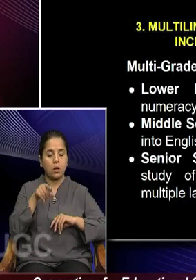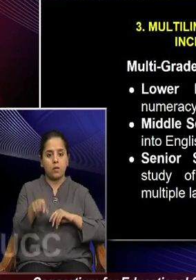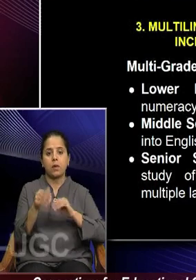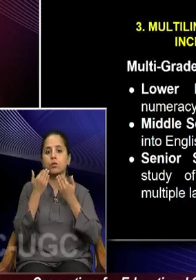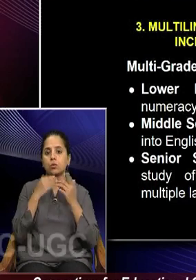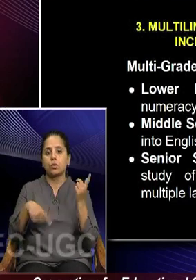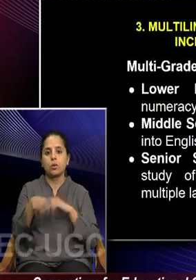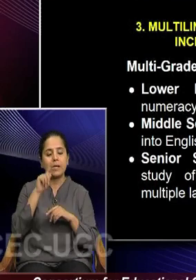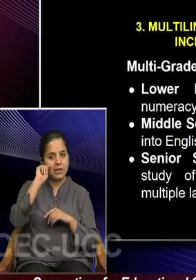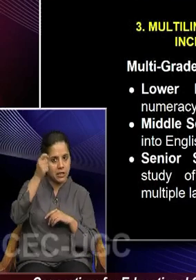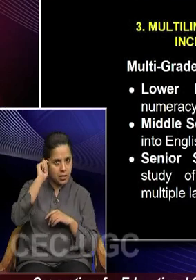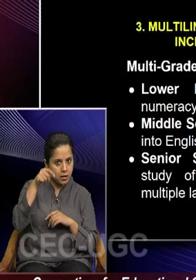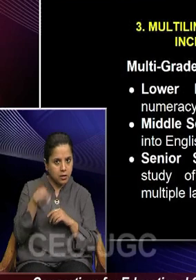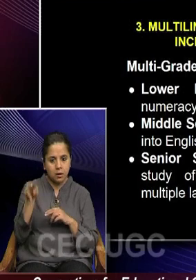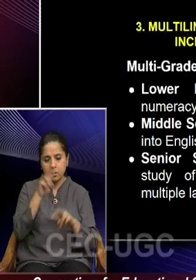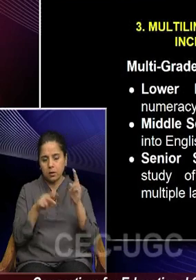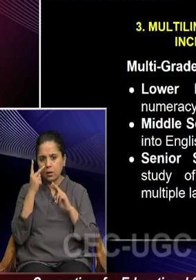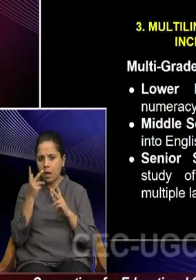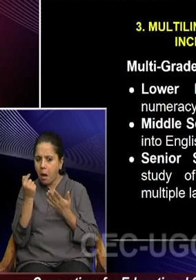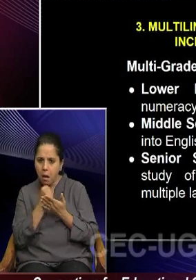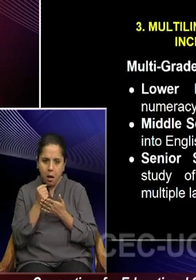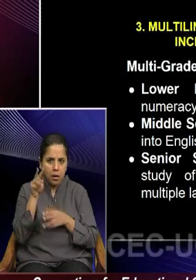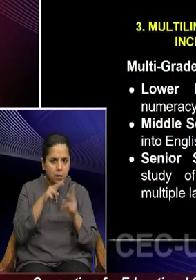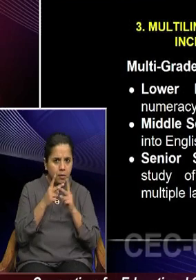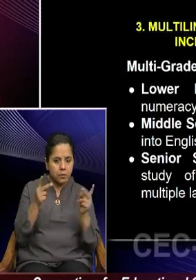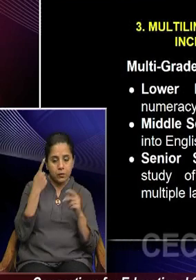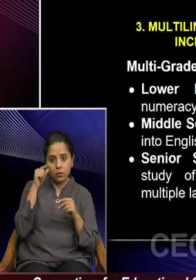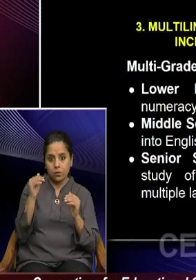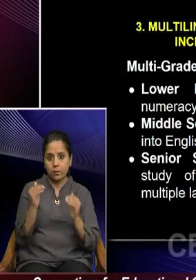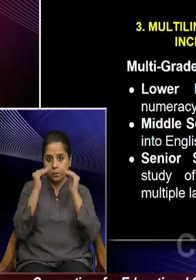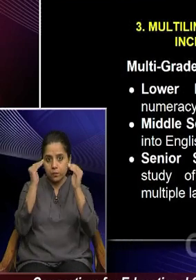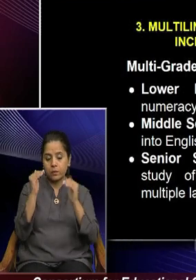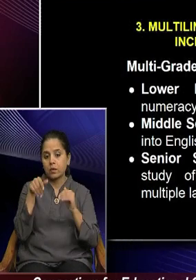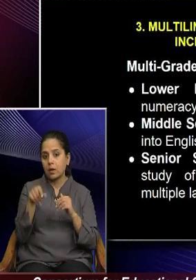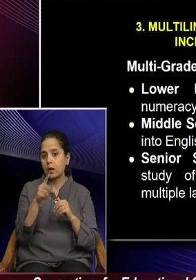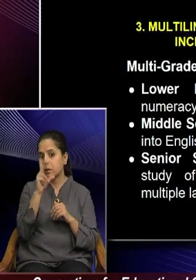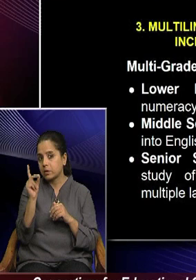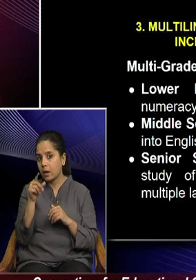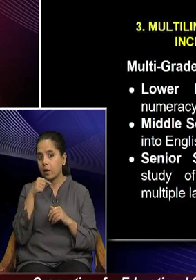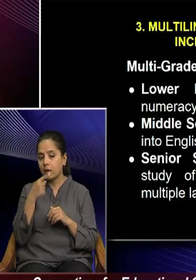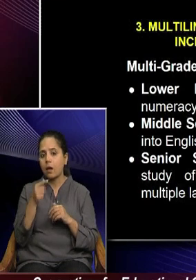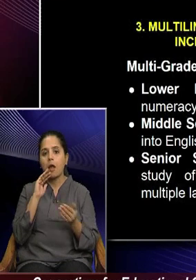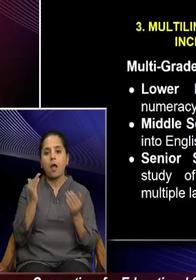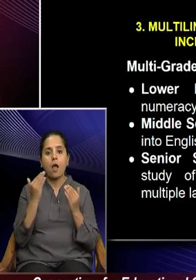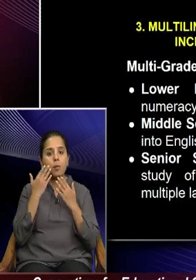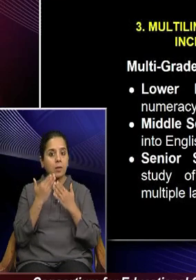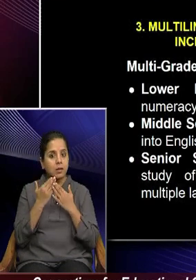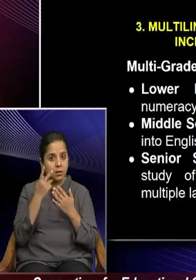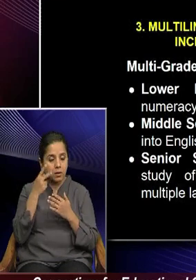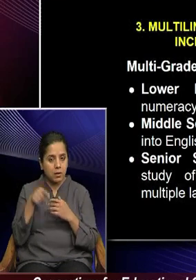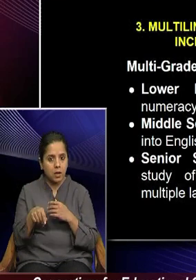into English and explores the theme. For the senior secondary, the comparative study of the